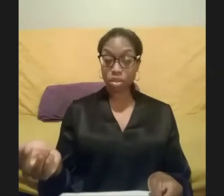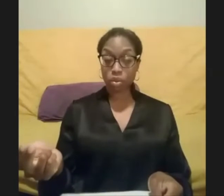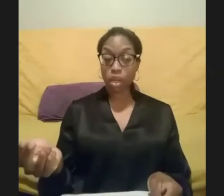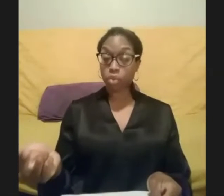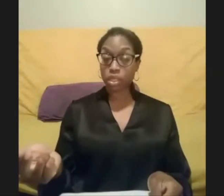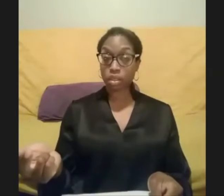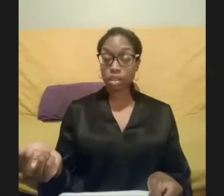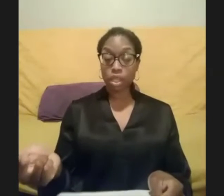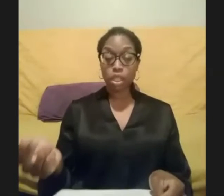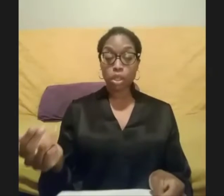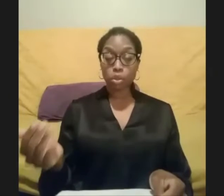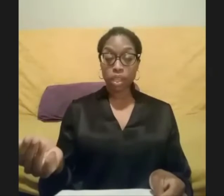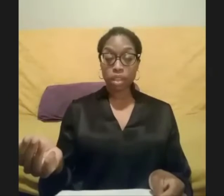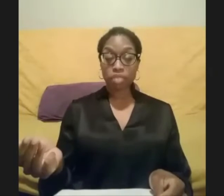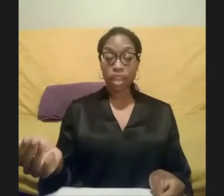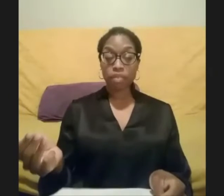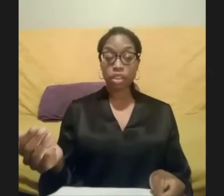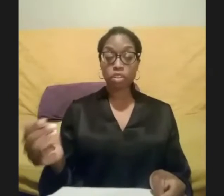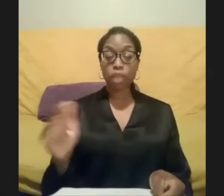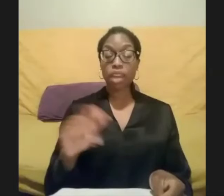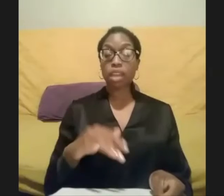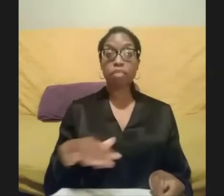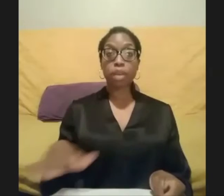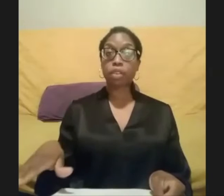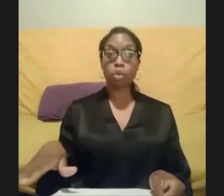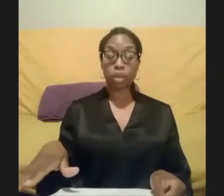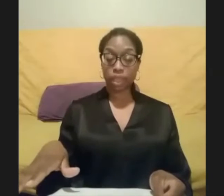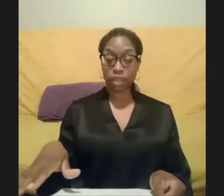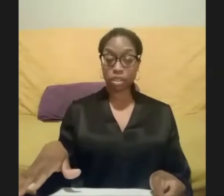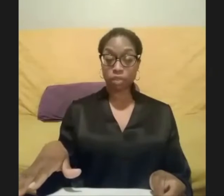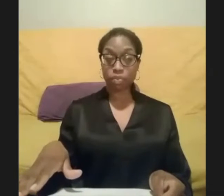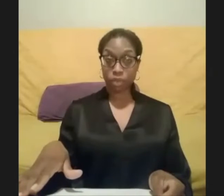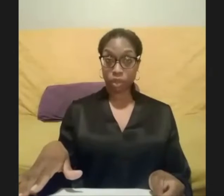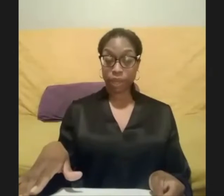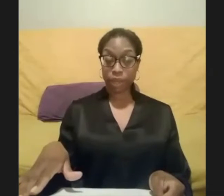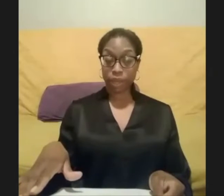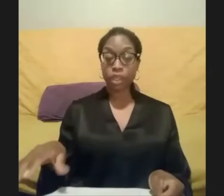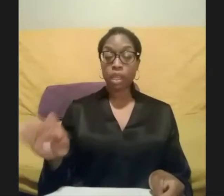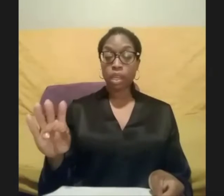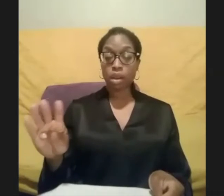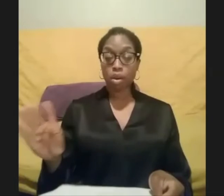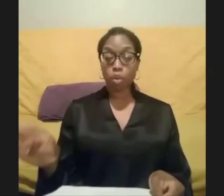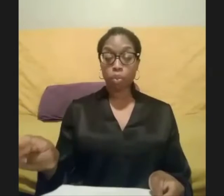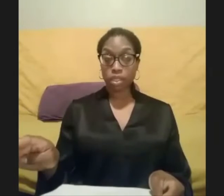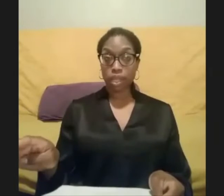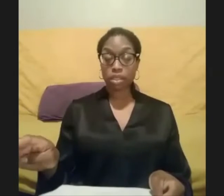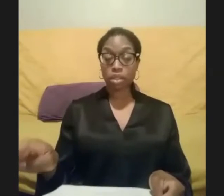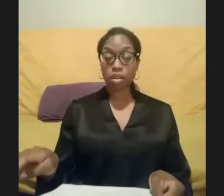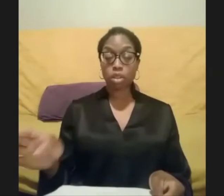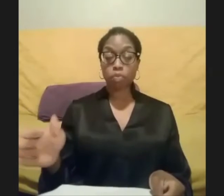also a risk. Three, if they have a history of any kind of pelvic organ cancer. okay, or breast cancer. Also, people